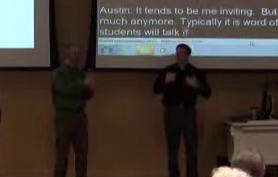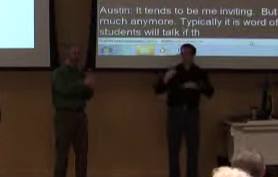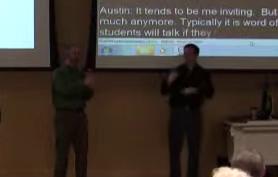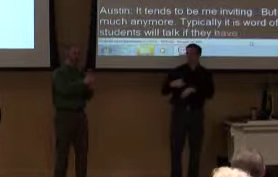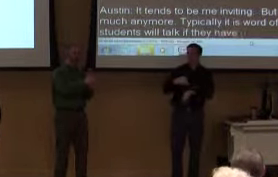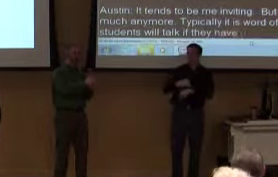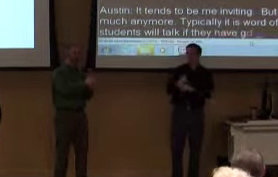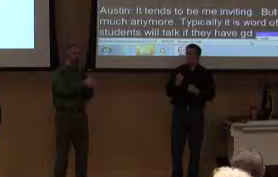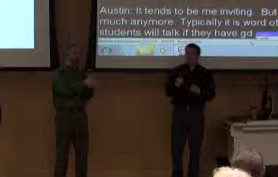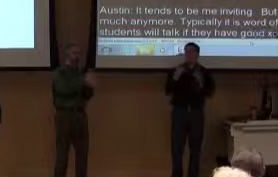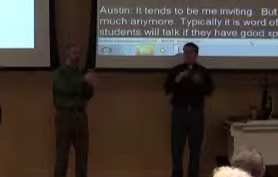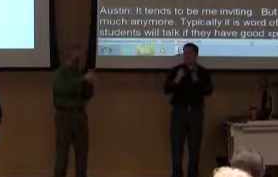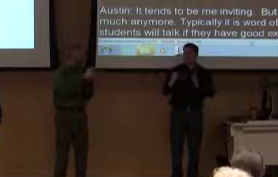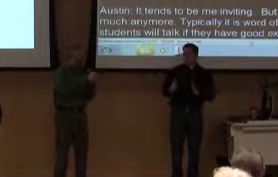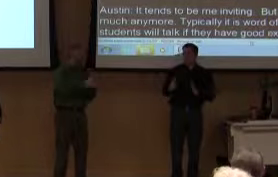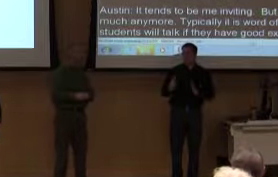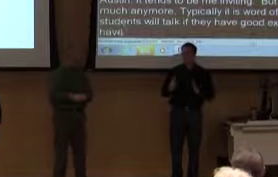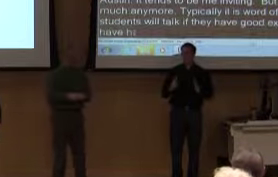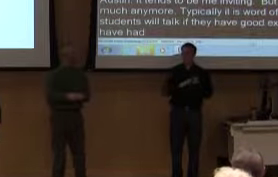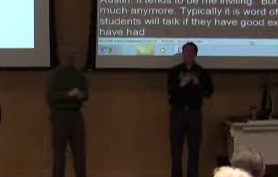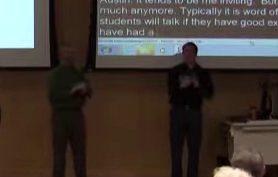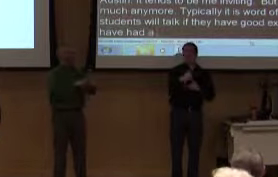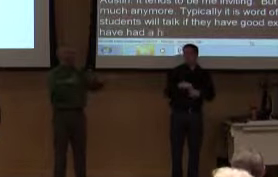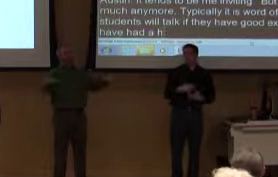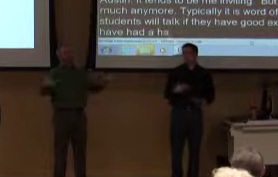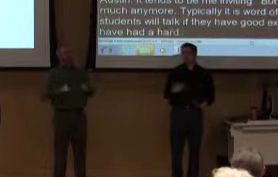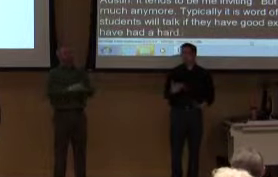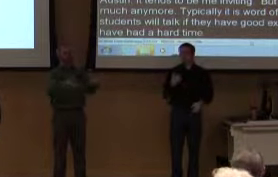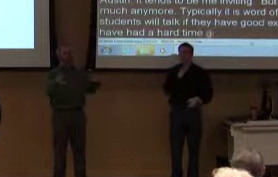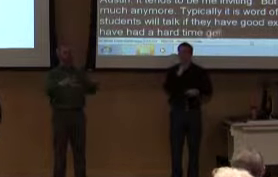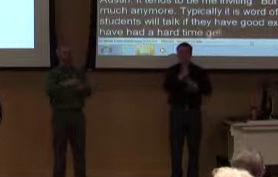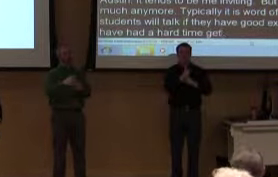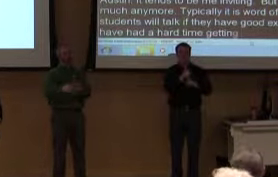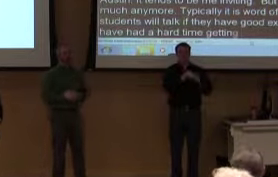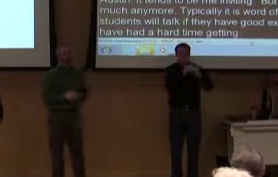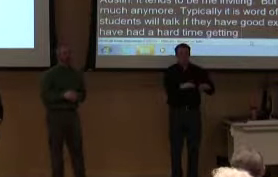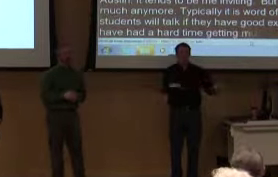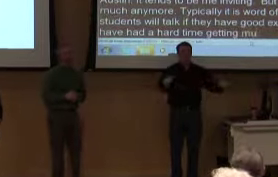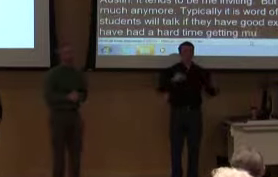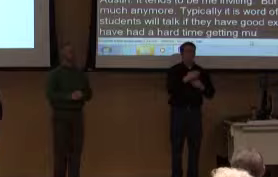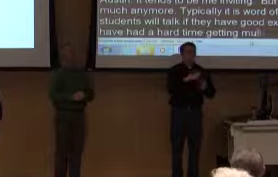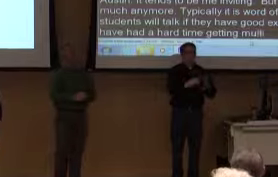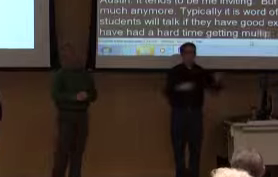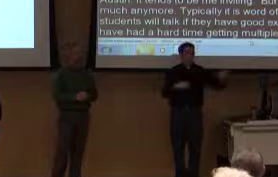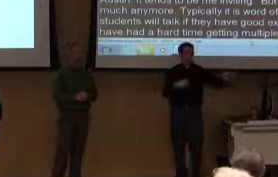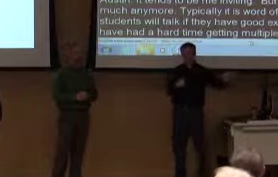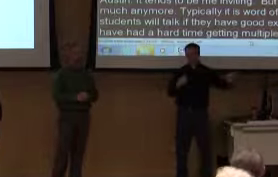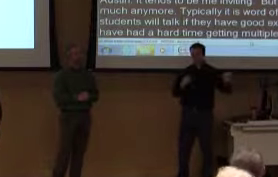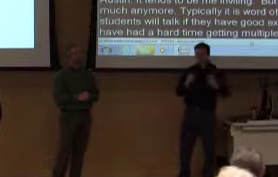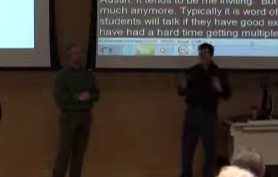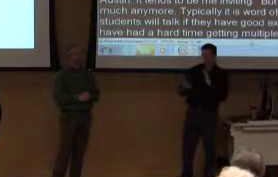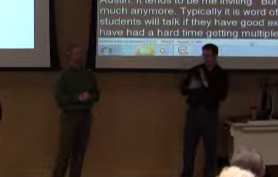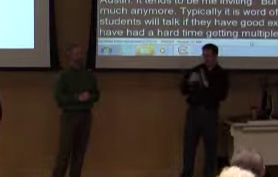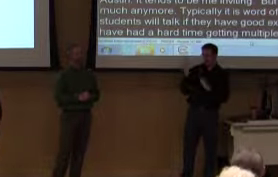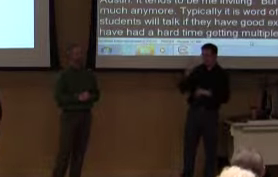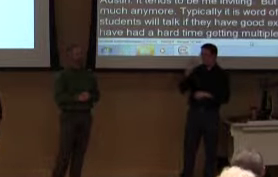getting multiple students to get involved, so we're not getting that spread out well enough through the students. But there's no technological